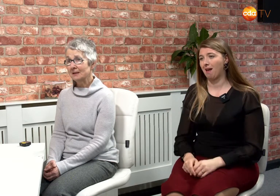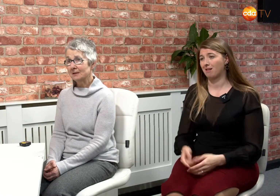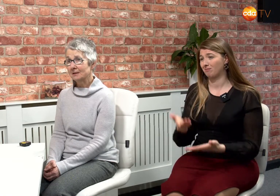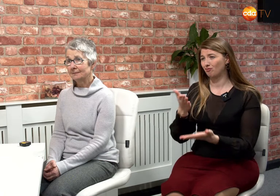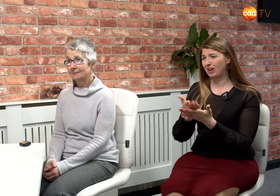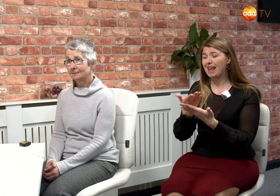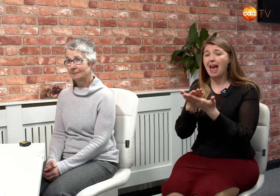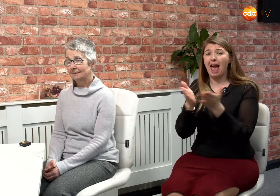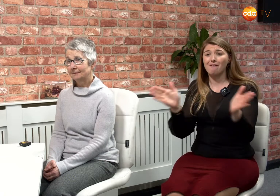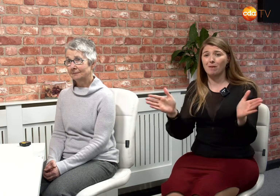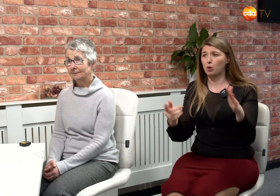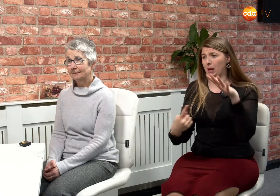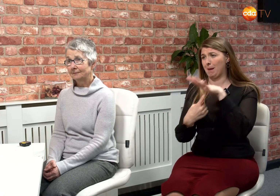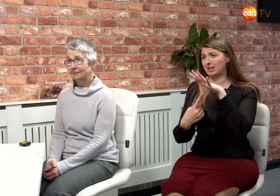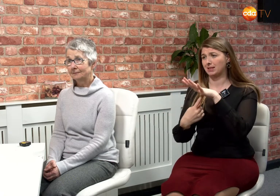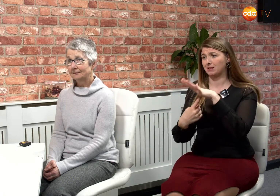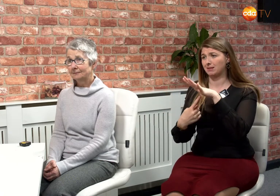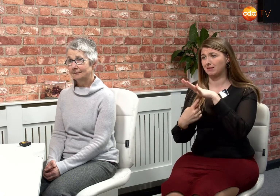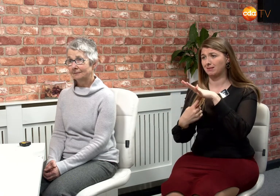Everybody matters.